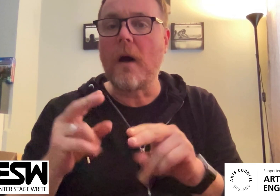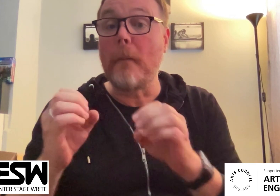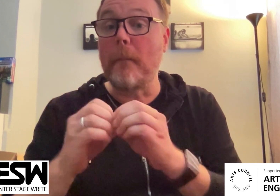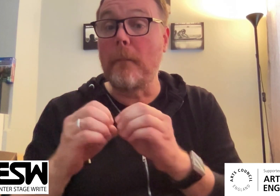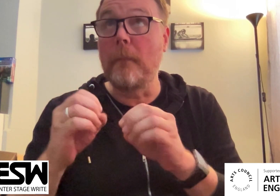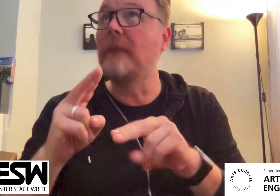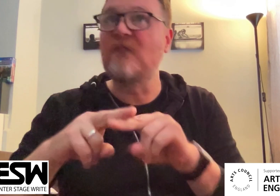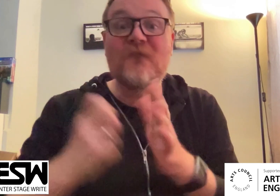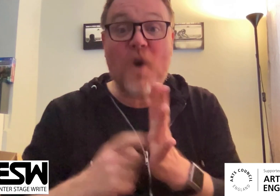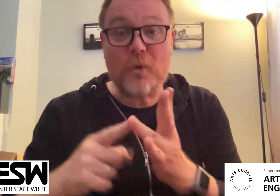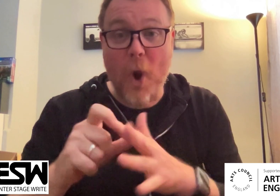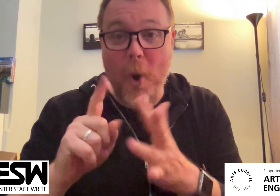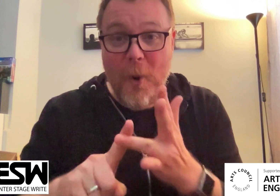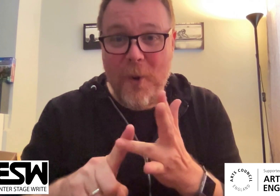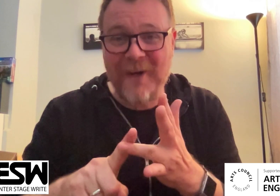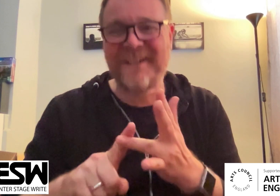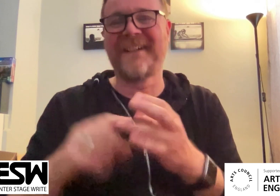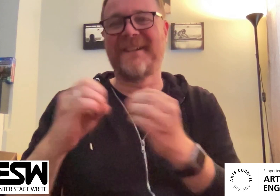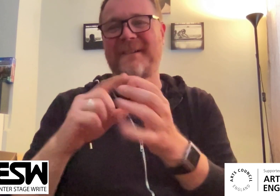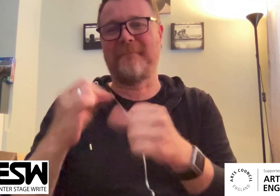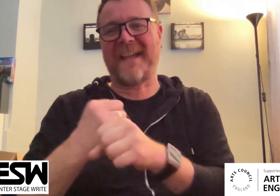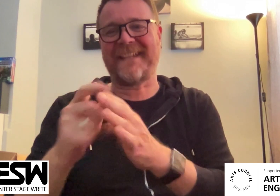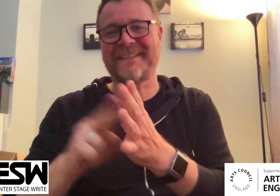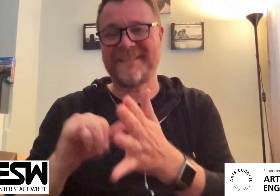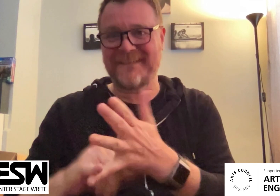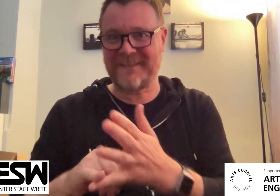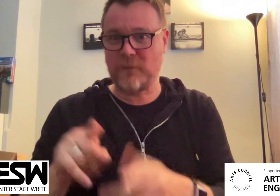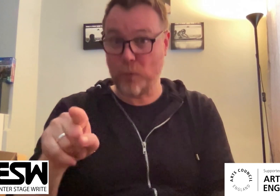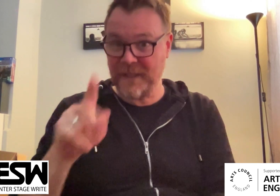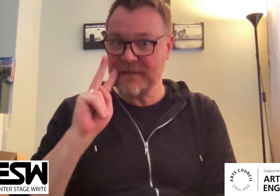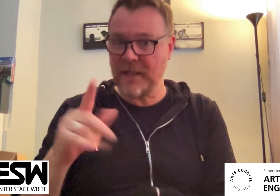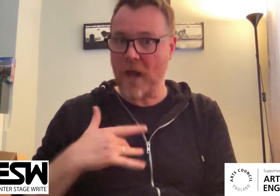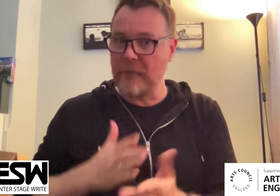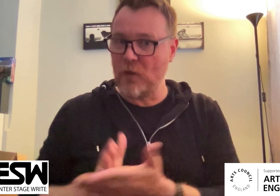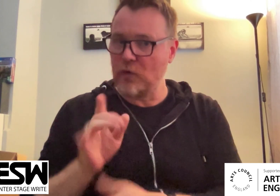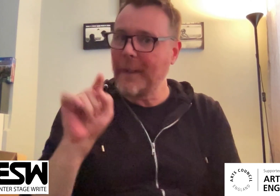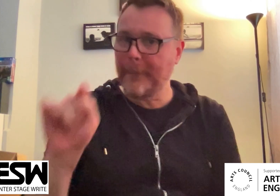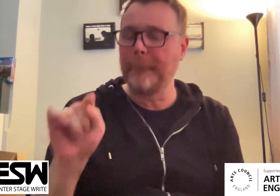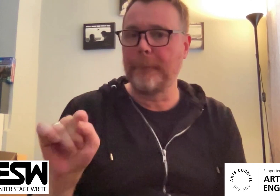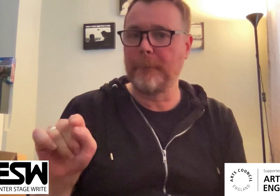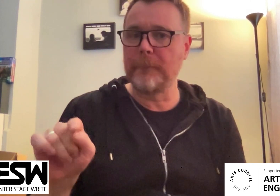Frodo Baggins is the protagonist. You see the world of Lord of the Rings through